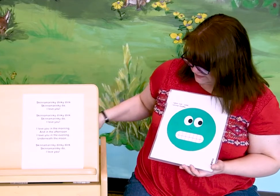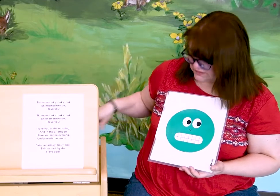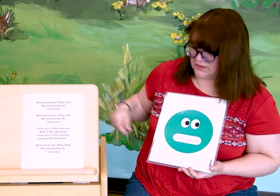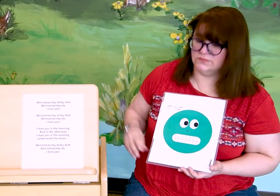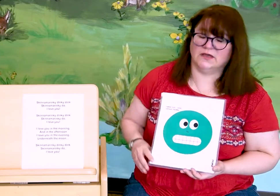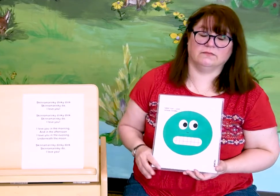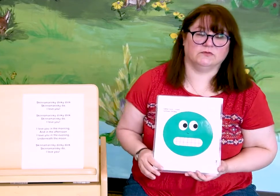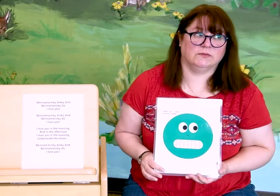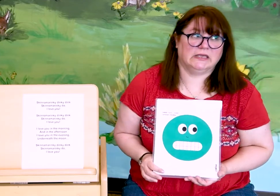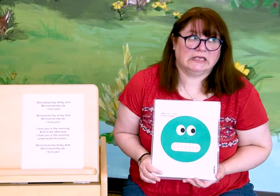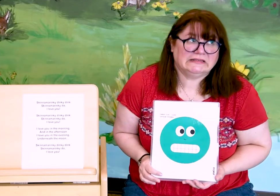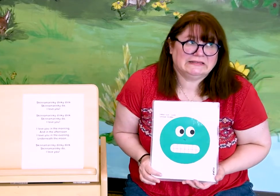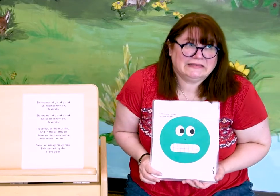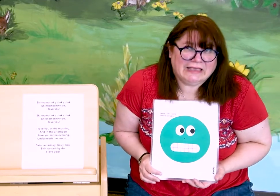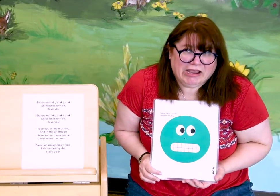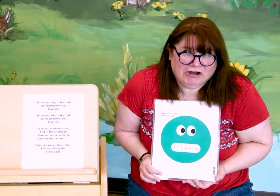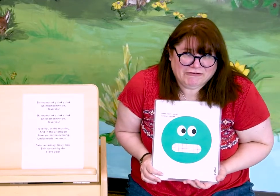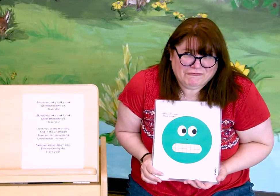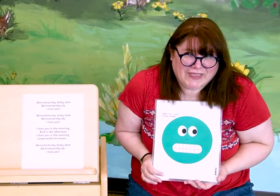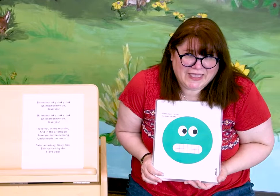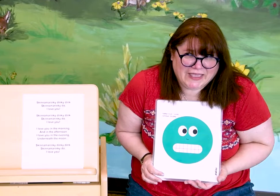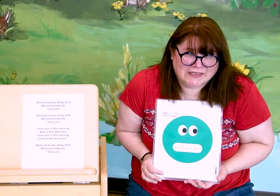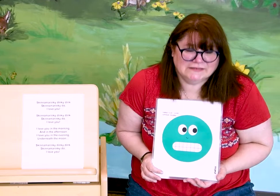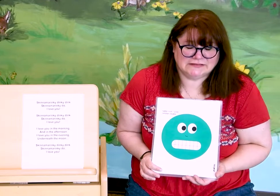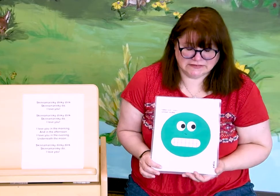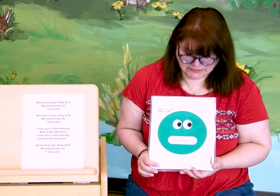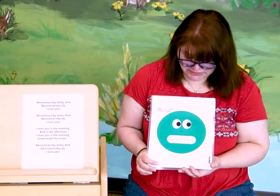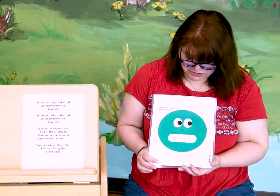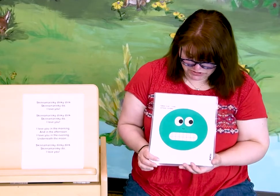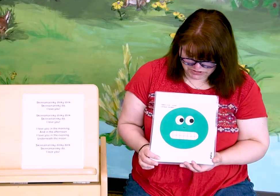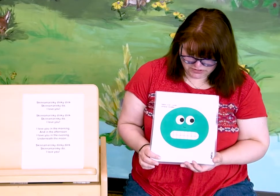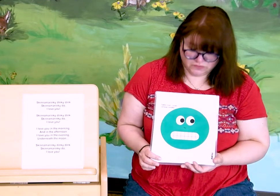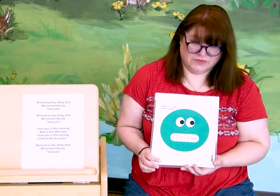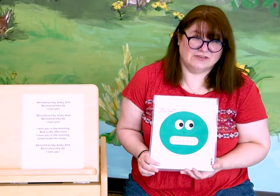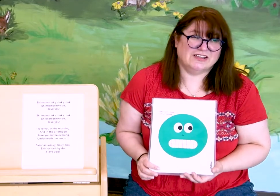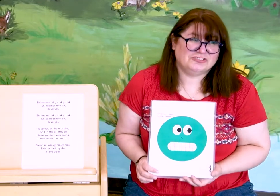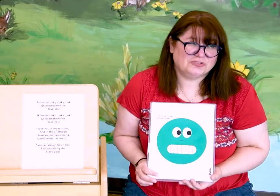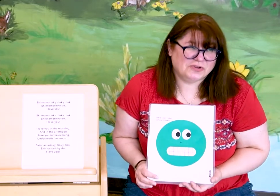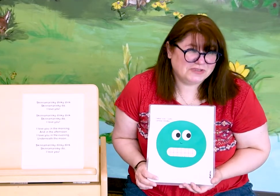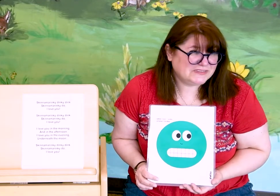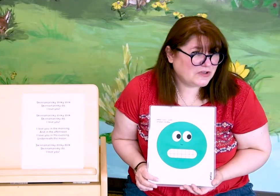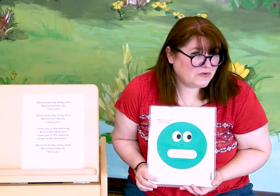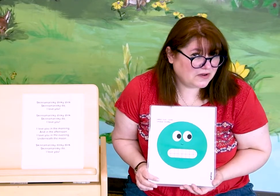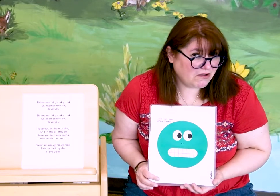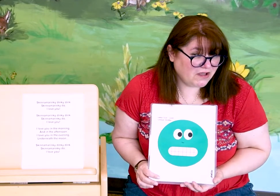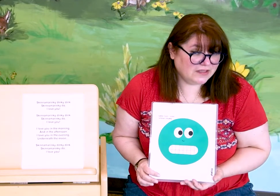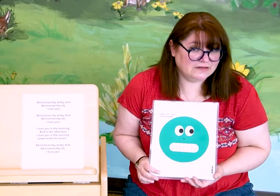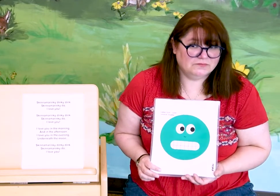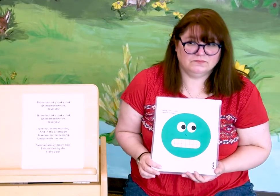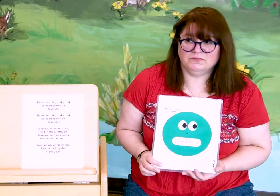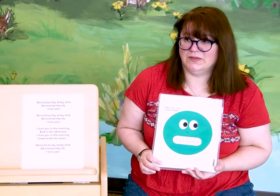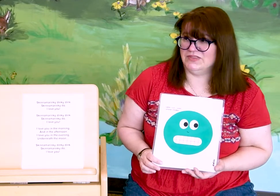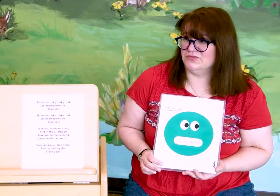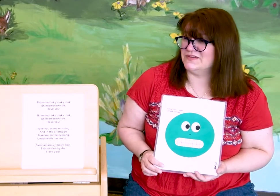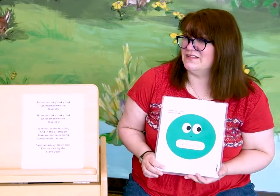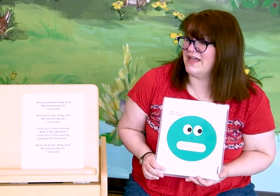Sometimes we make a scared face. We're not sure what's going on. Maybe there is a loud